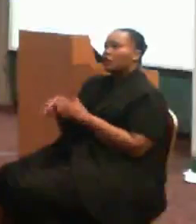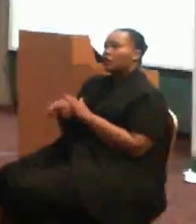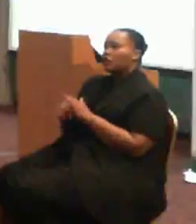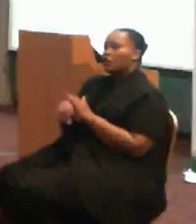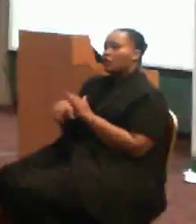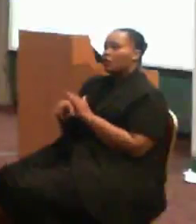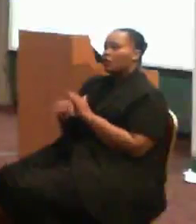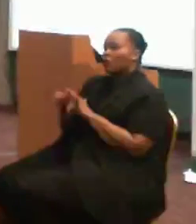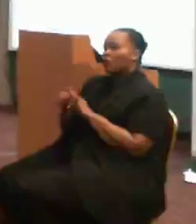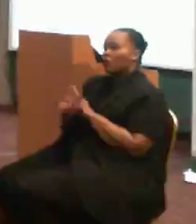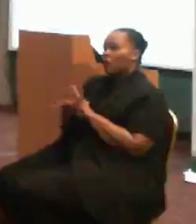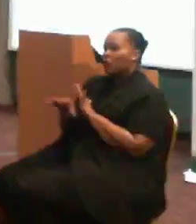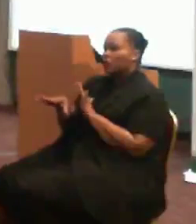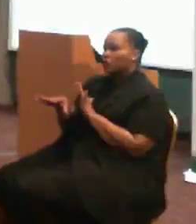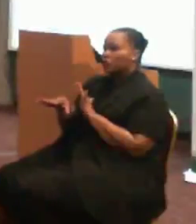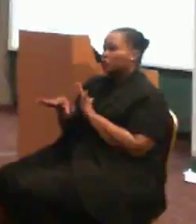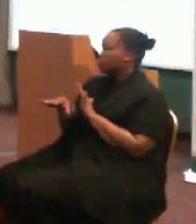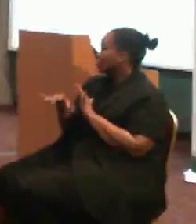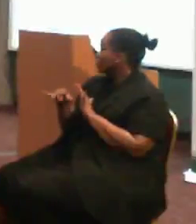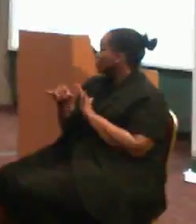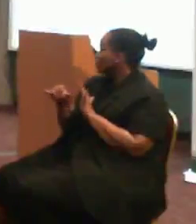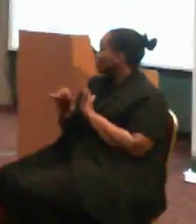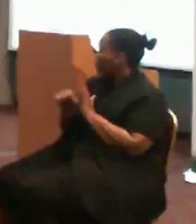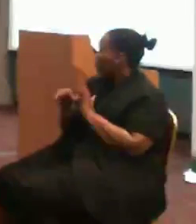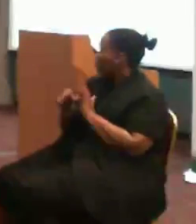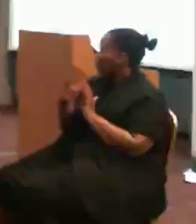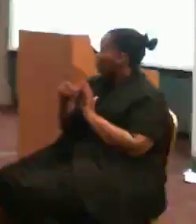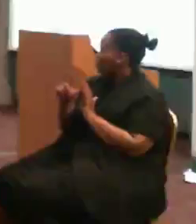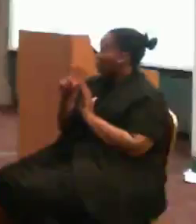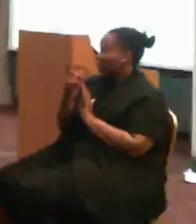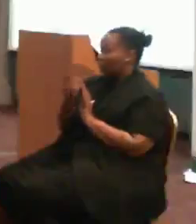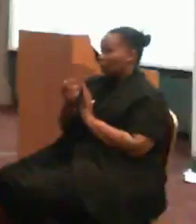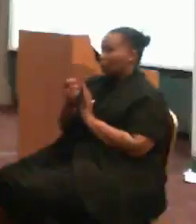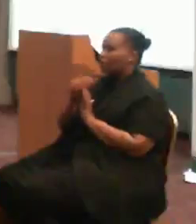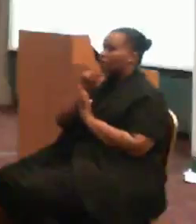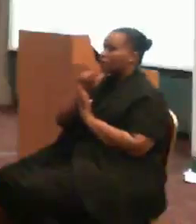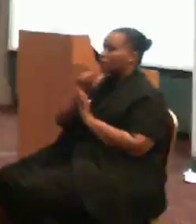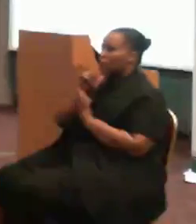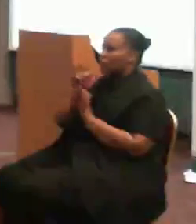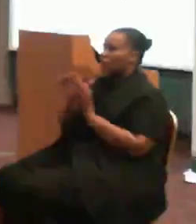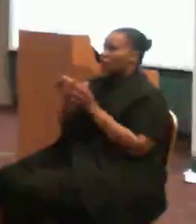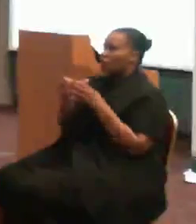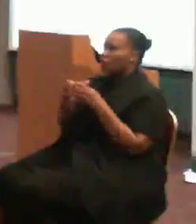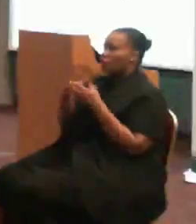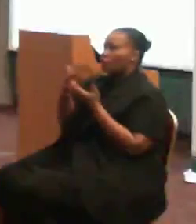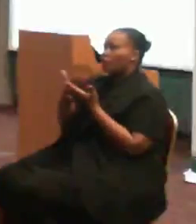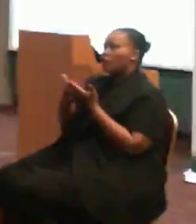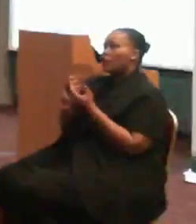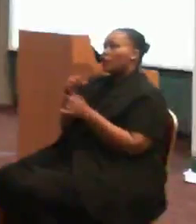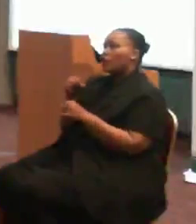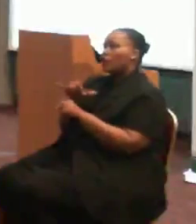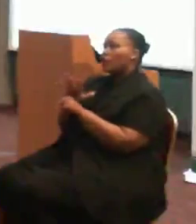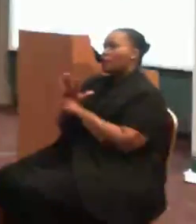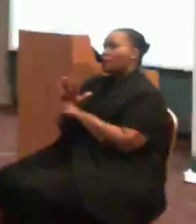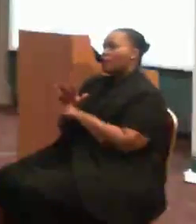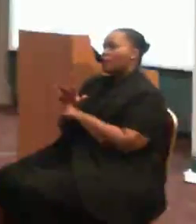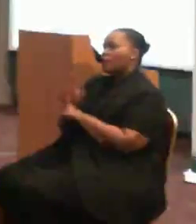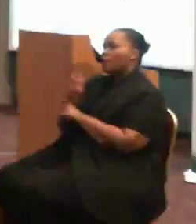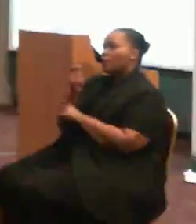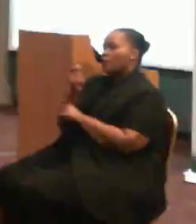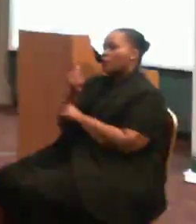conducive for funding, even though the group may be impacted by increasing funding costs in the